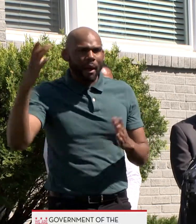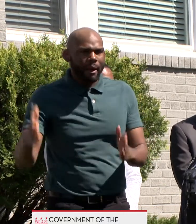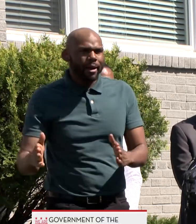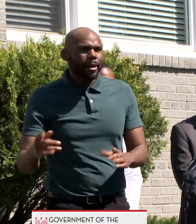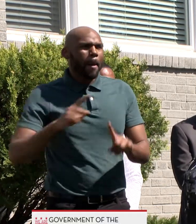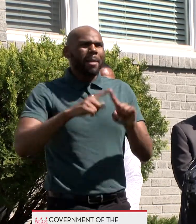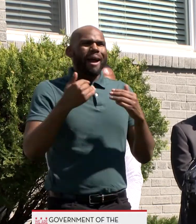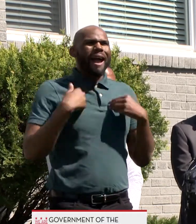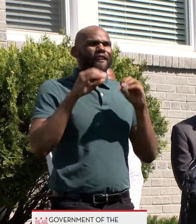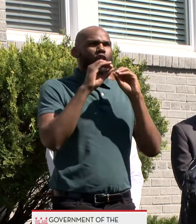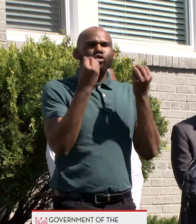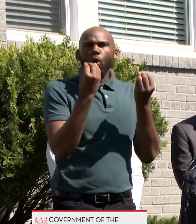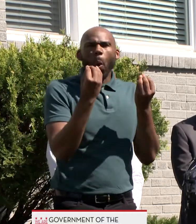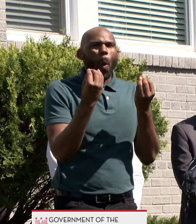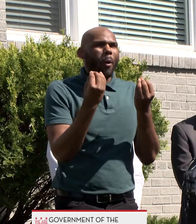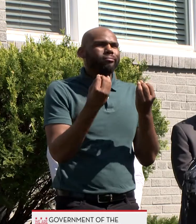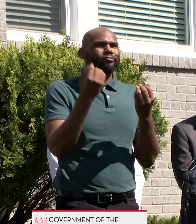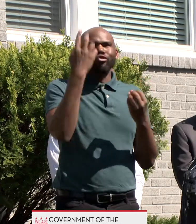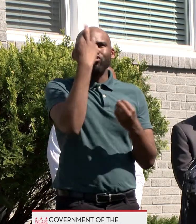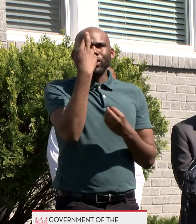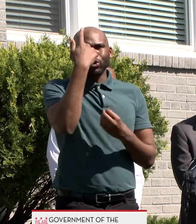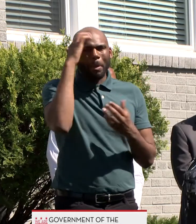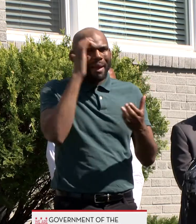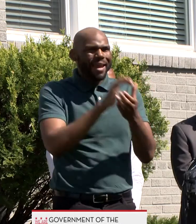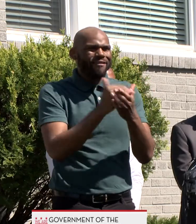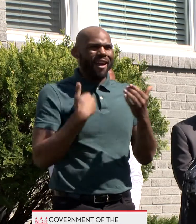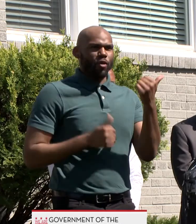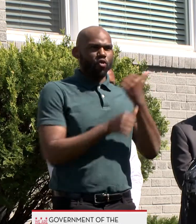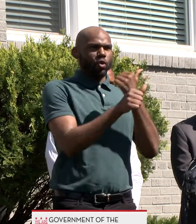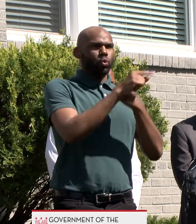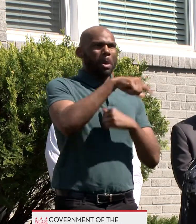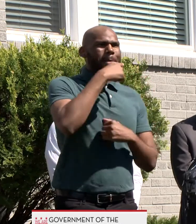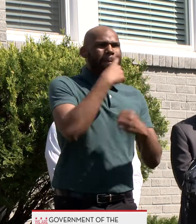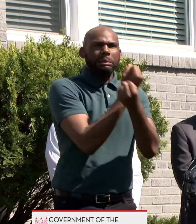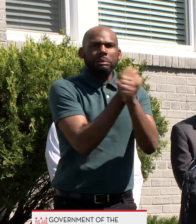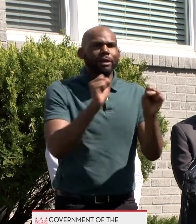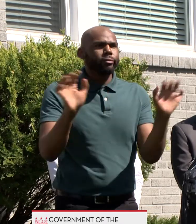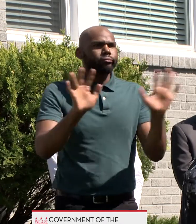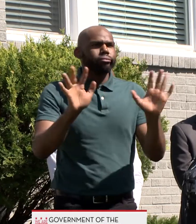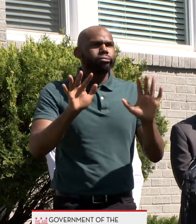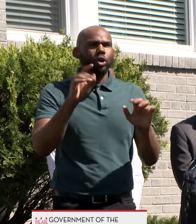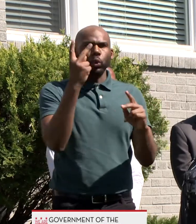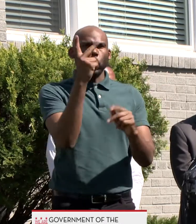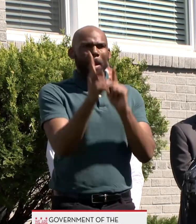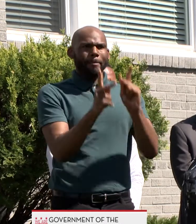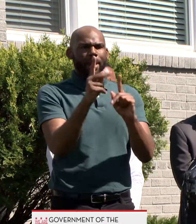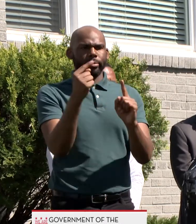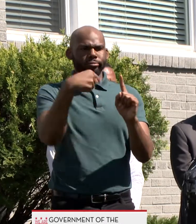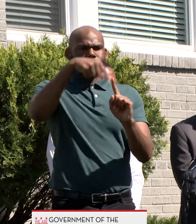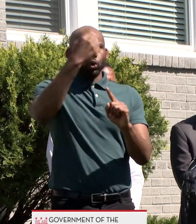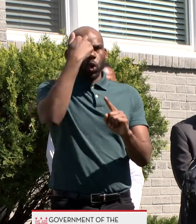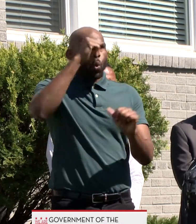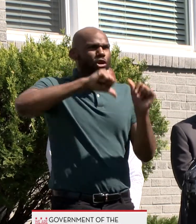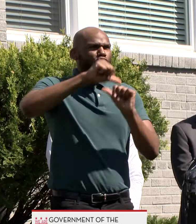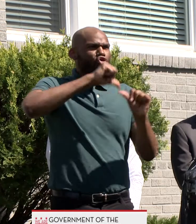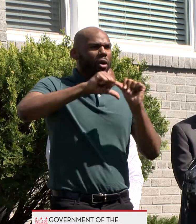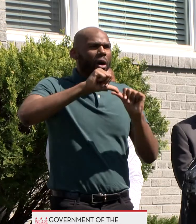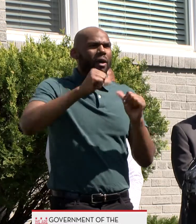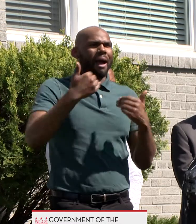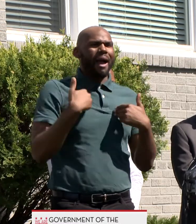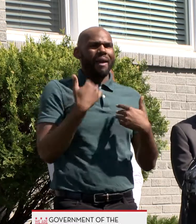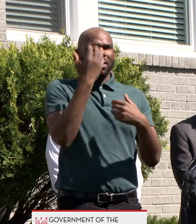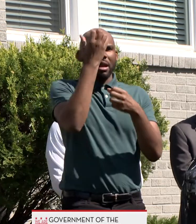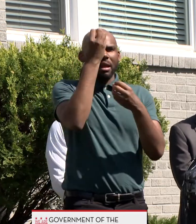no reason to believe that there's a threat to public safety. The individuals knew each other. We have information that there